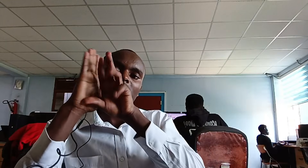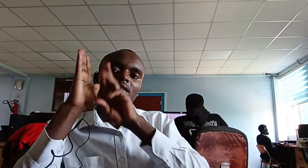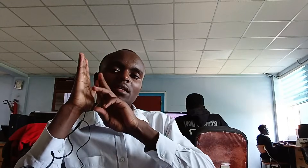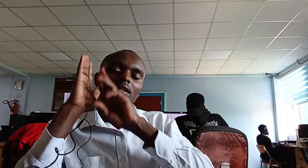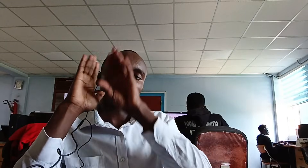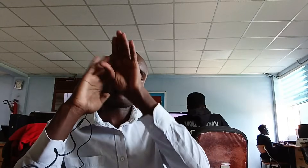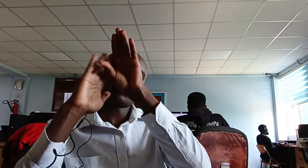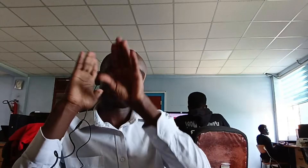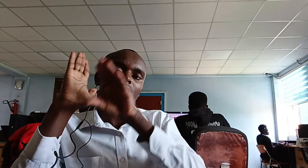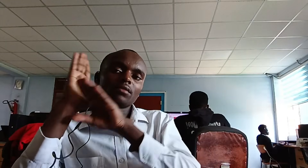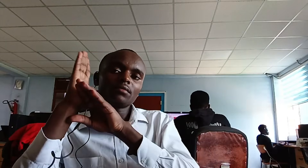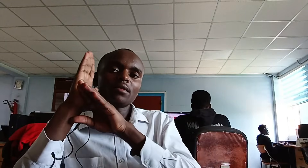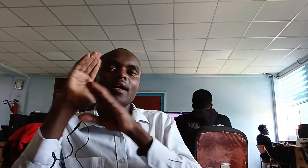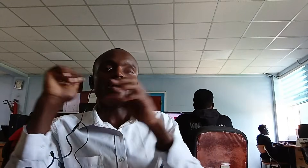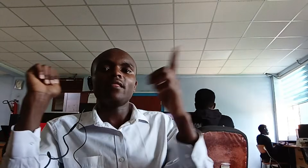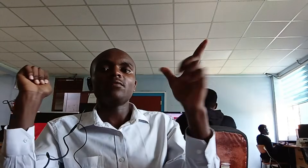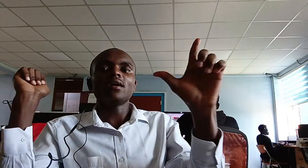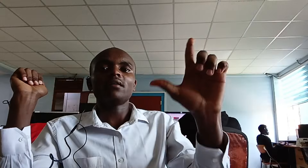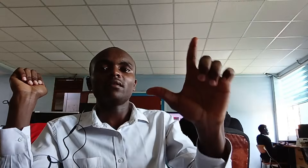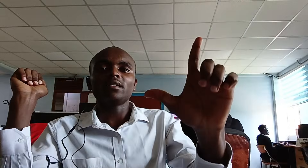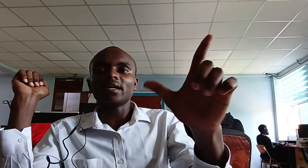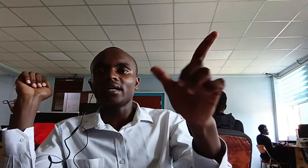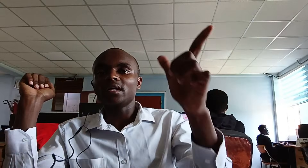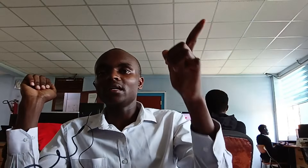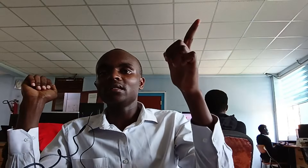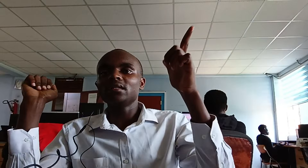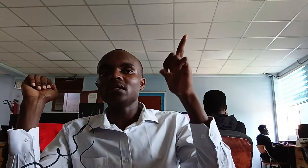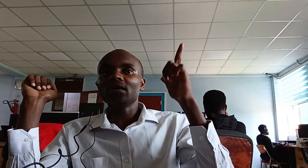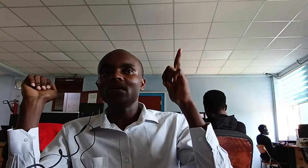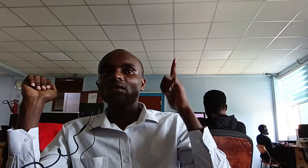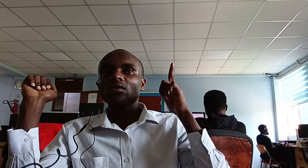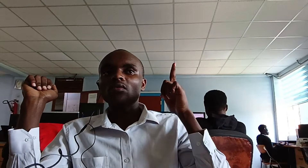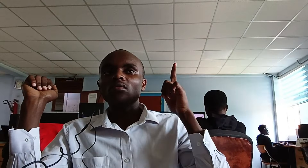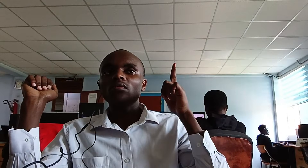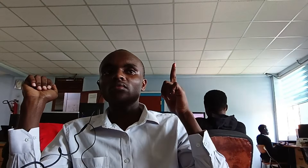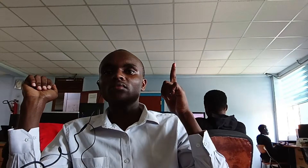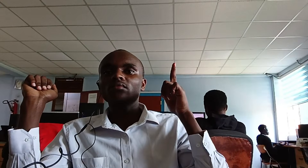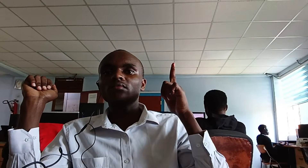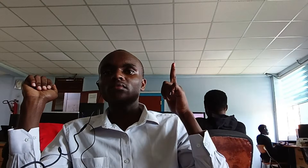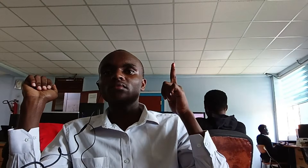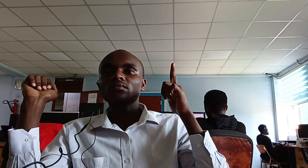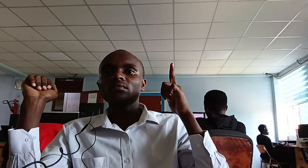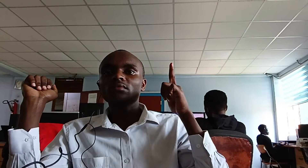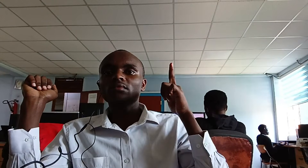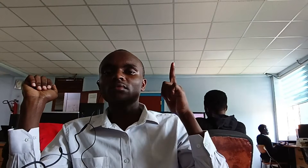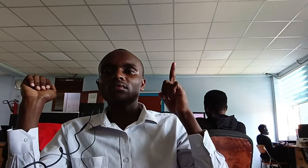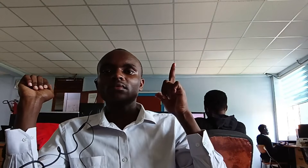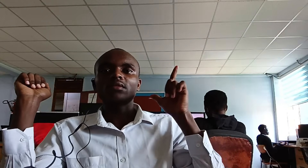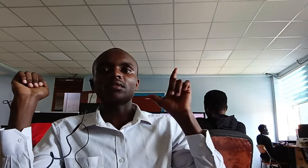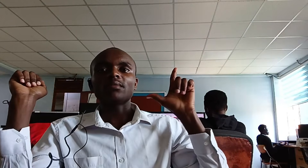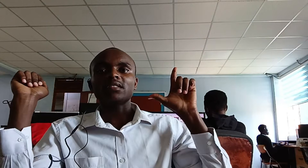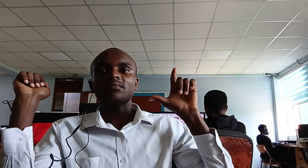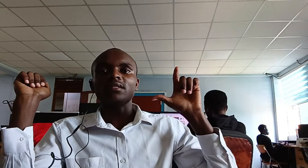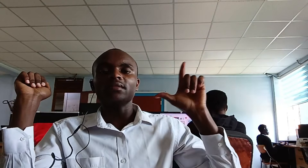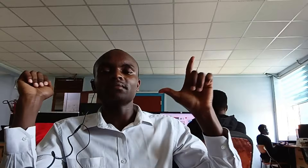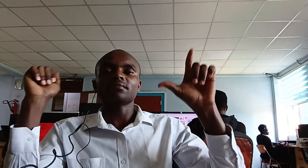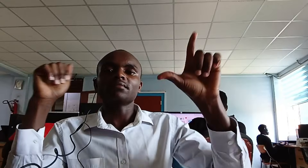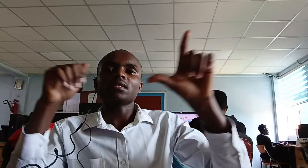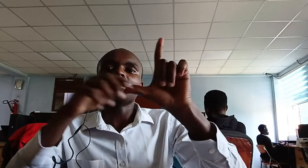the constitution. Then we have letter L, law. It must be now this